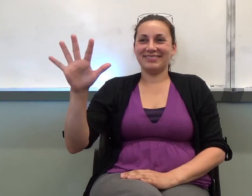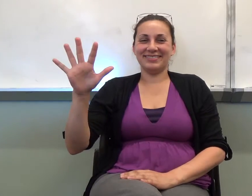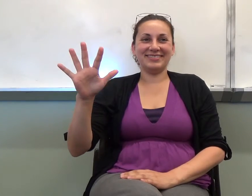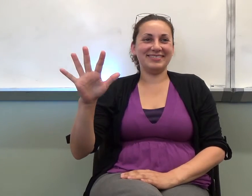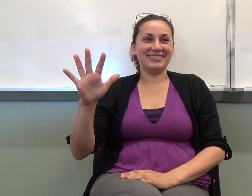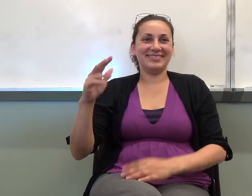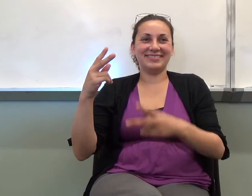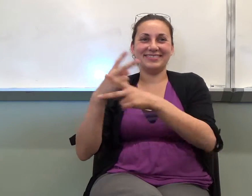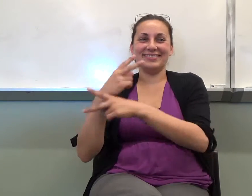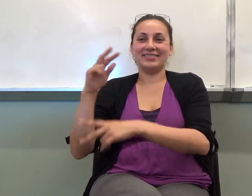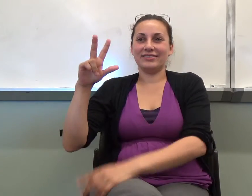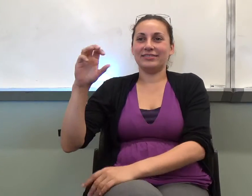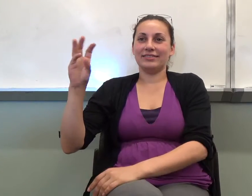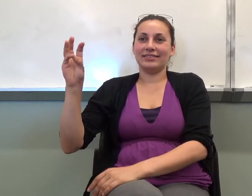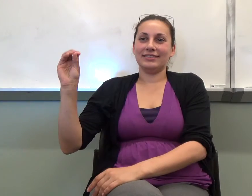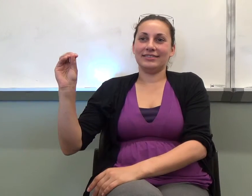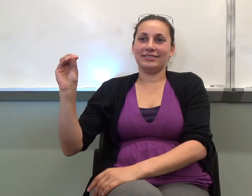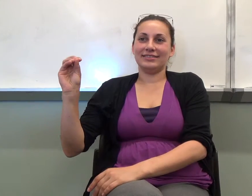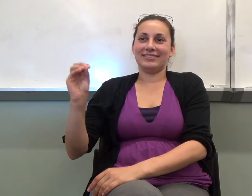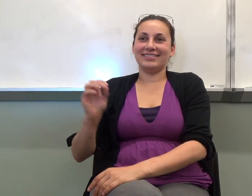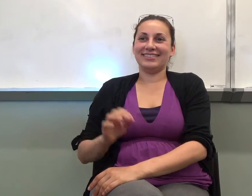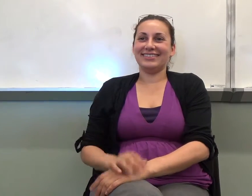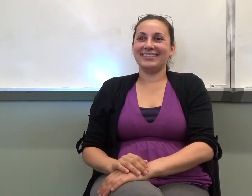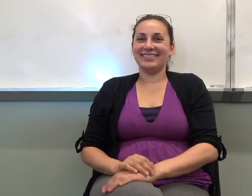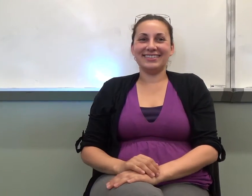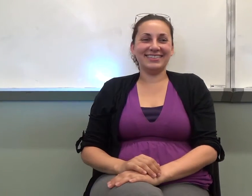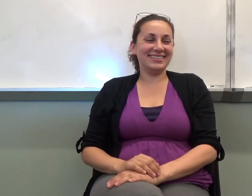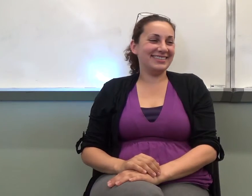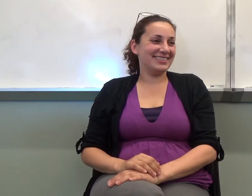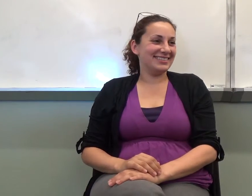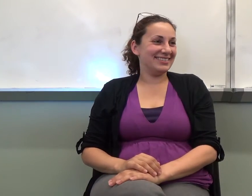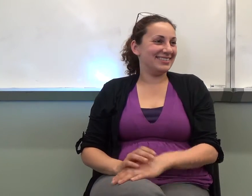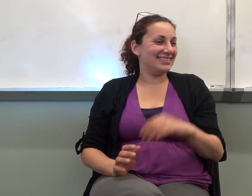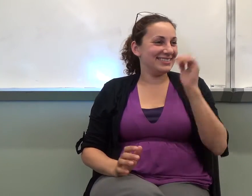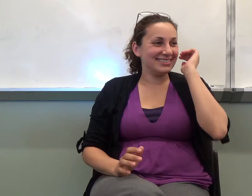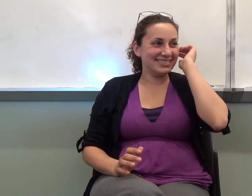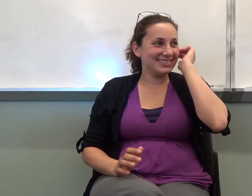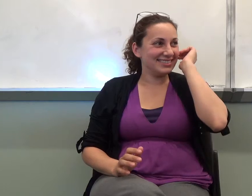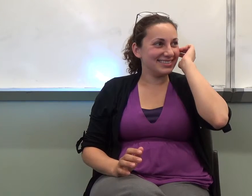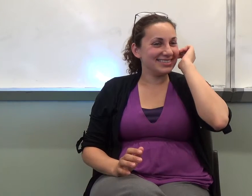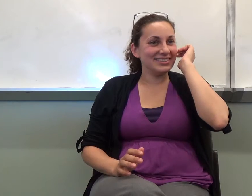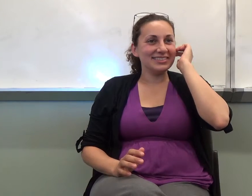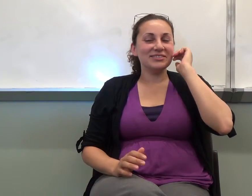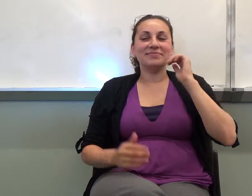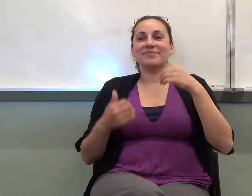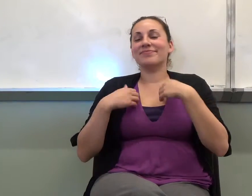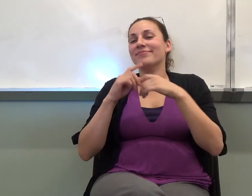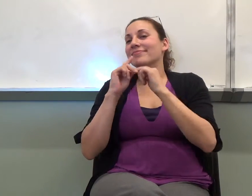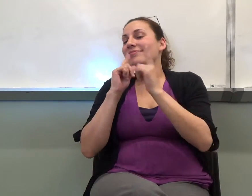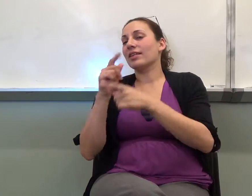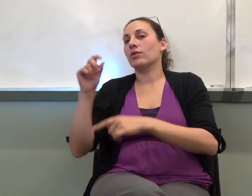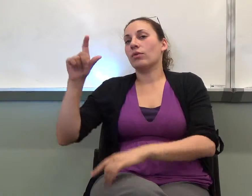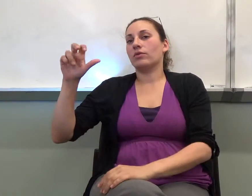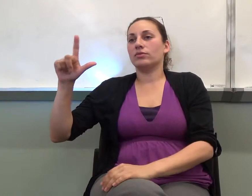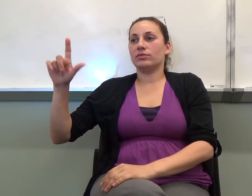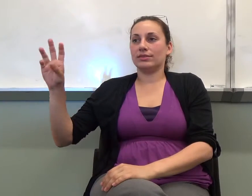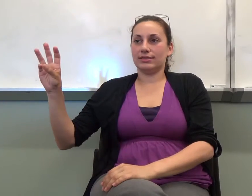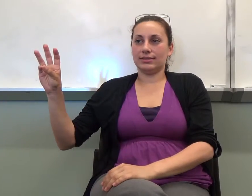times the 360, and that gives us 126. Now that's the number of degrees in the circle